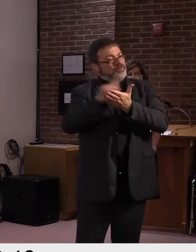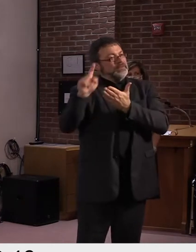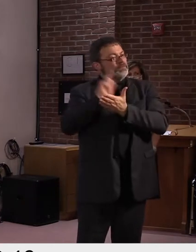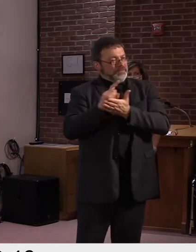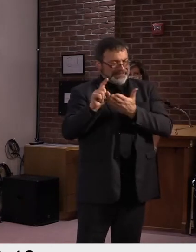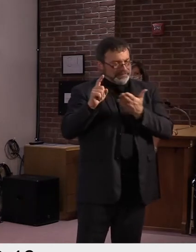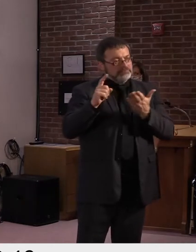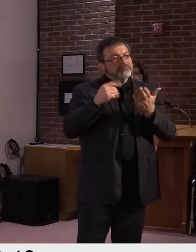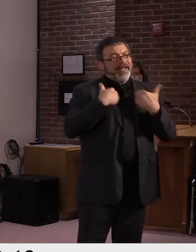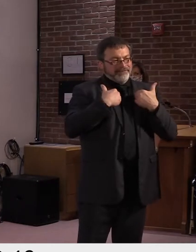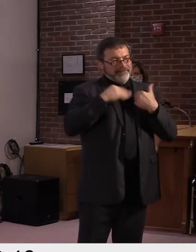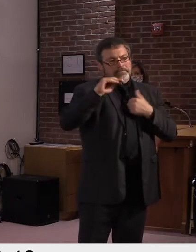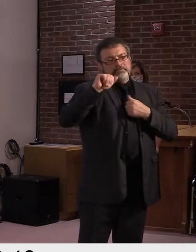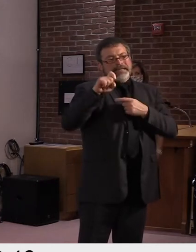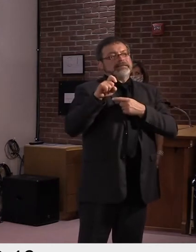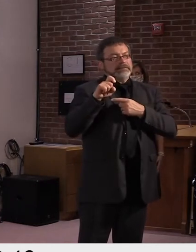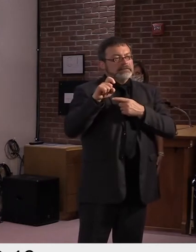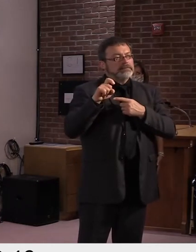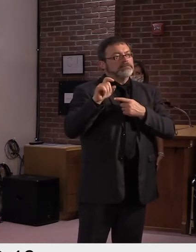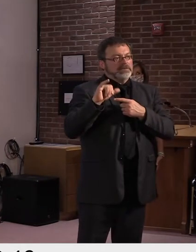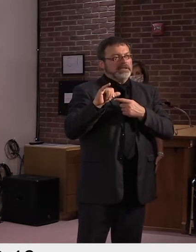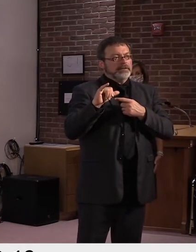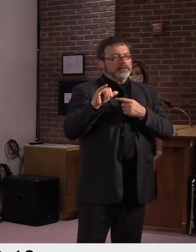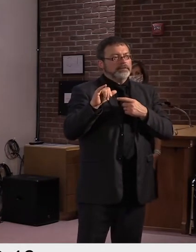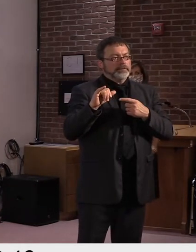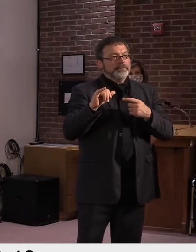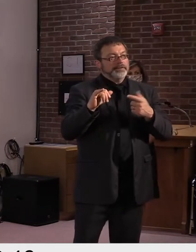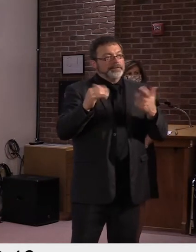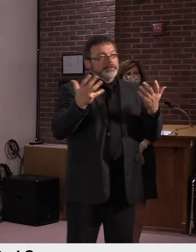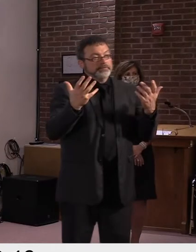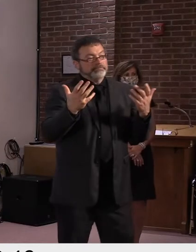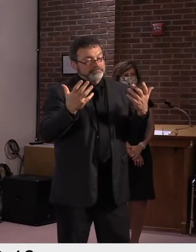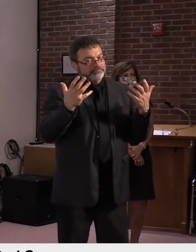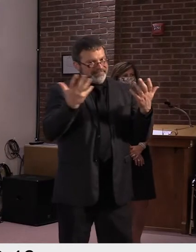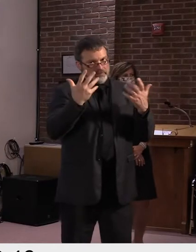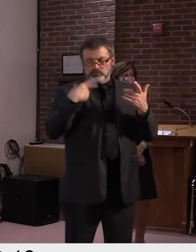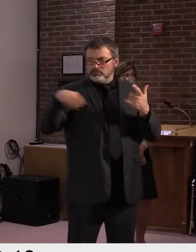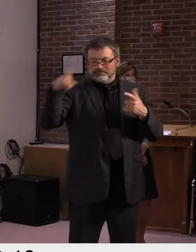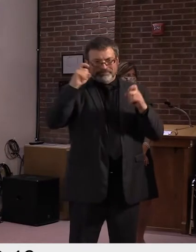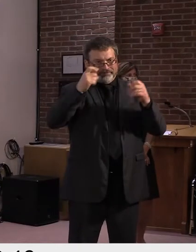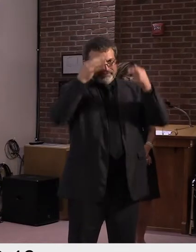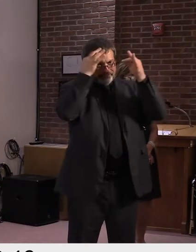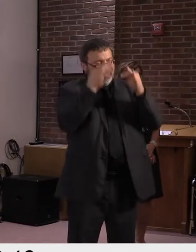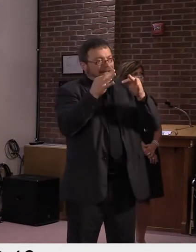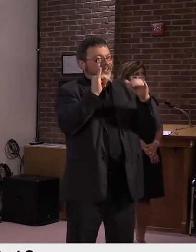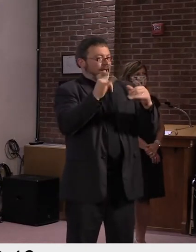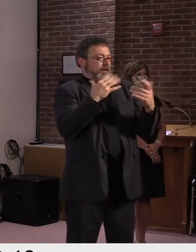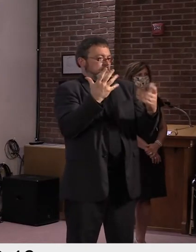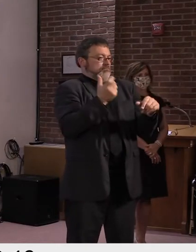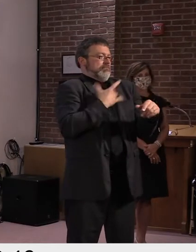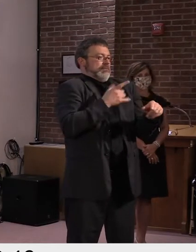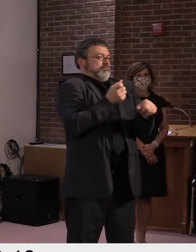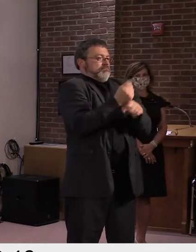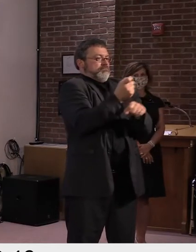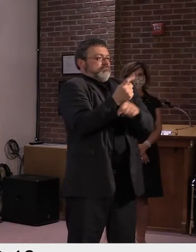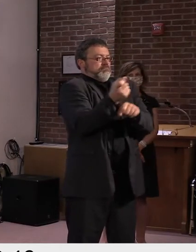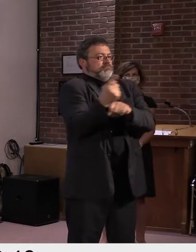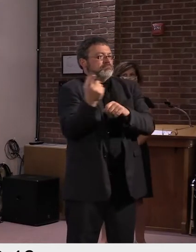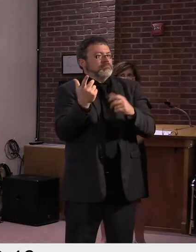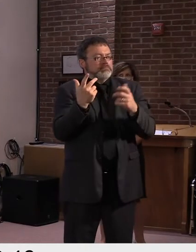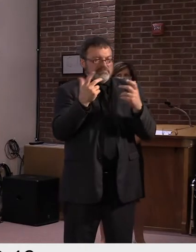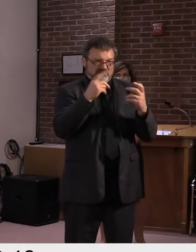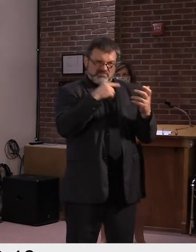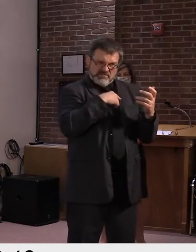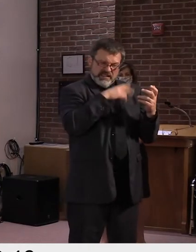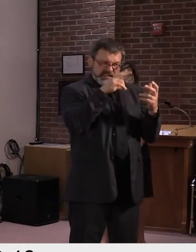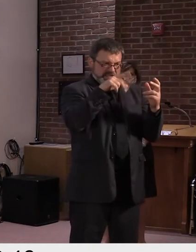which is another annual determination and calculation. And that annual benefit amount will go up